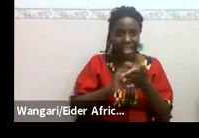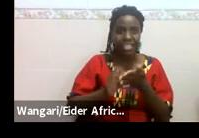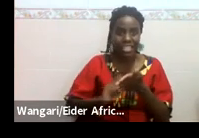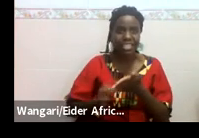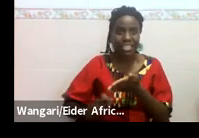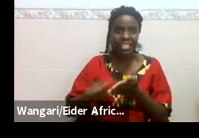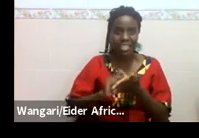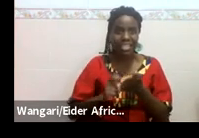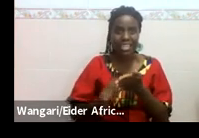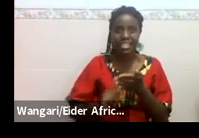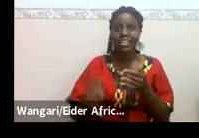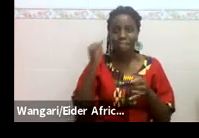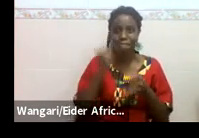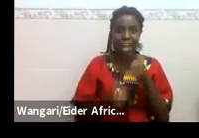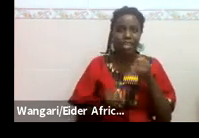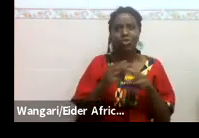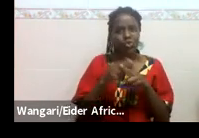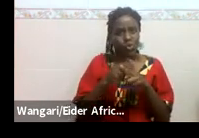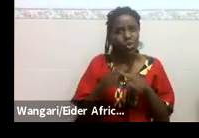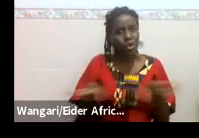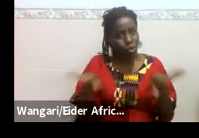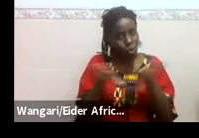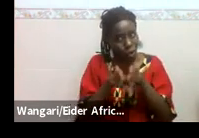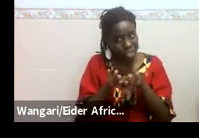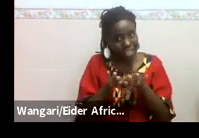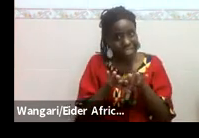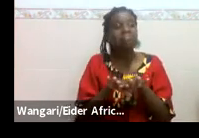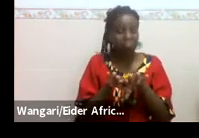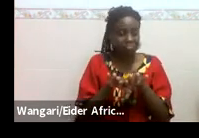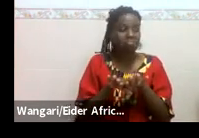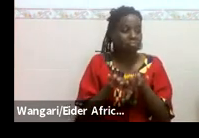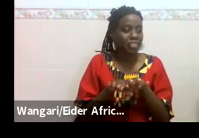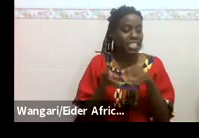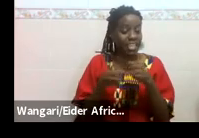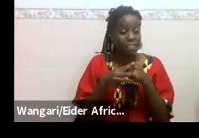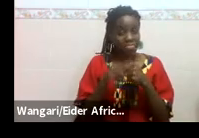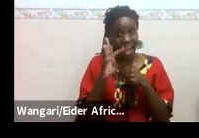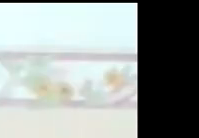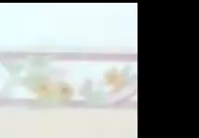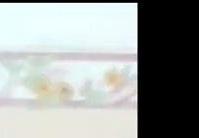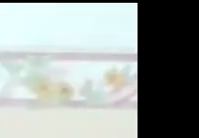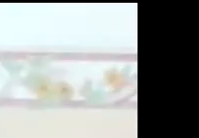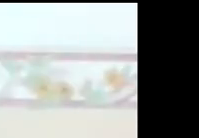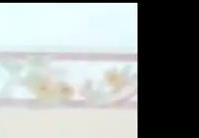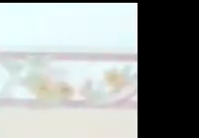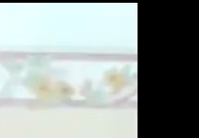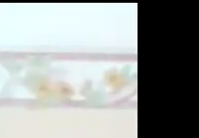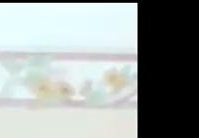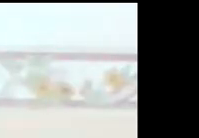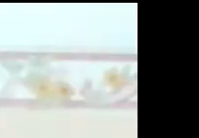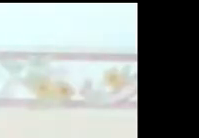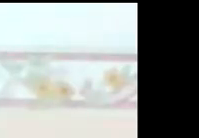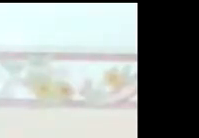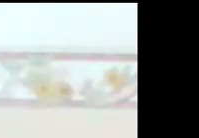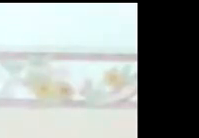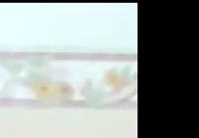our program ends at 7:30. So I think we are right on time there. So I